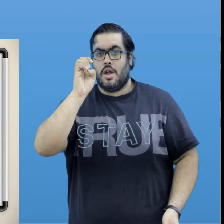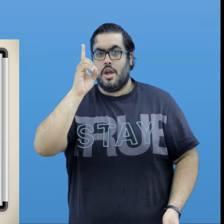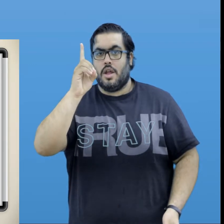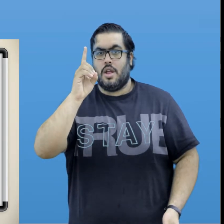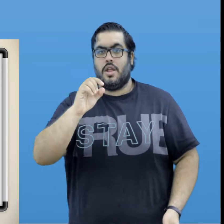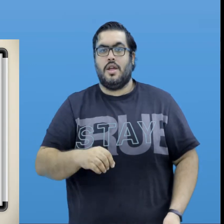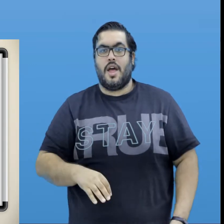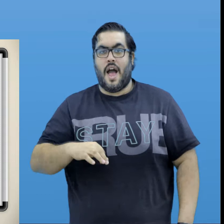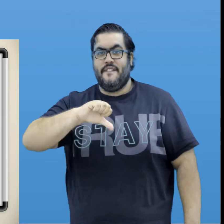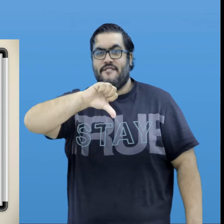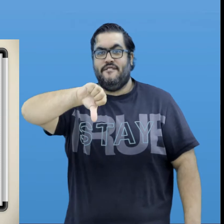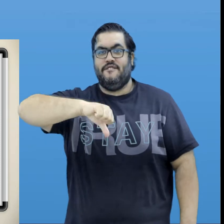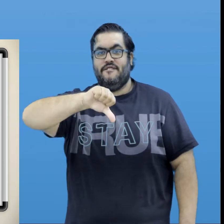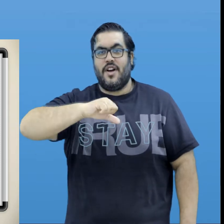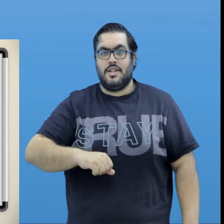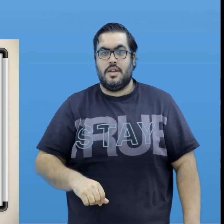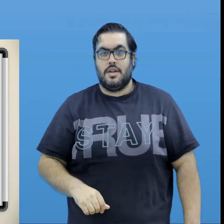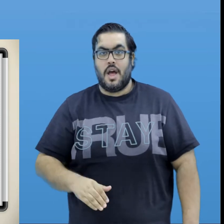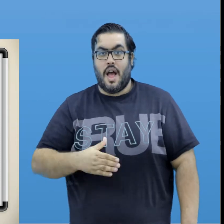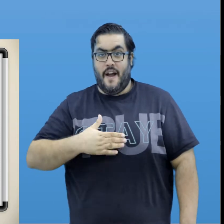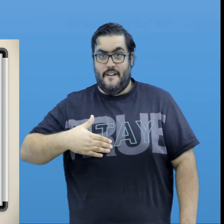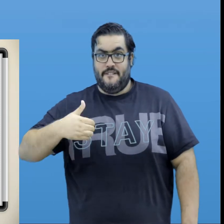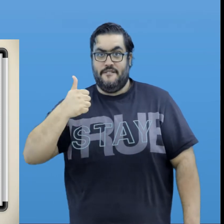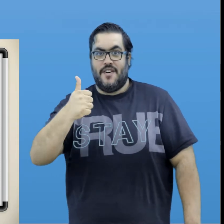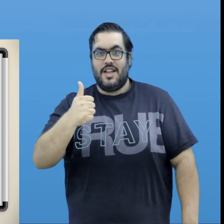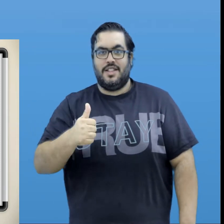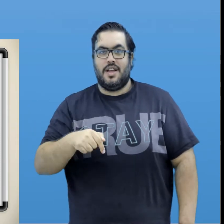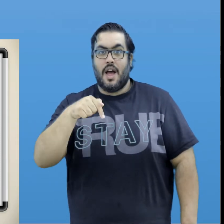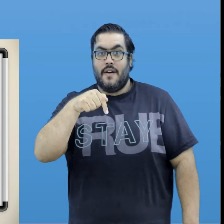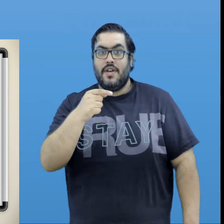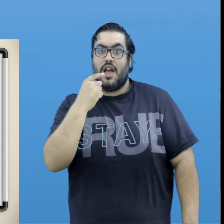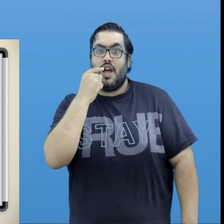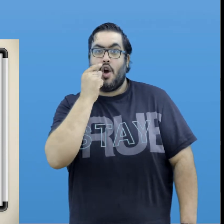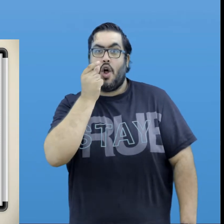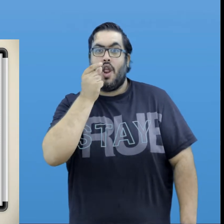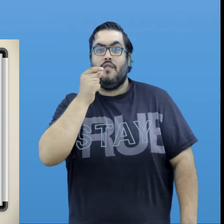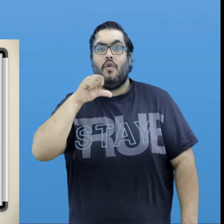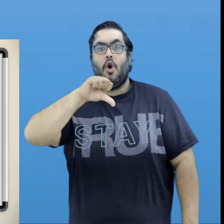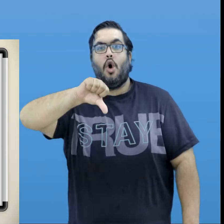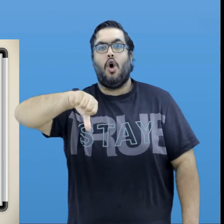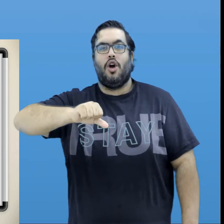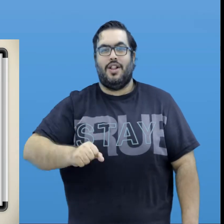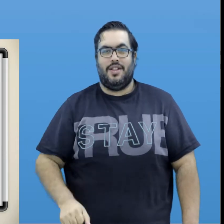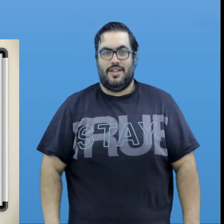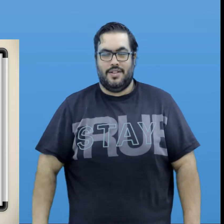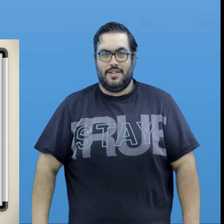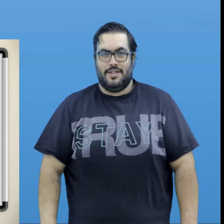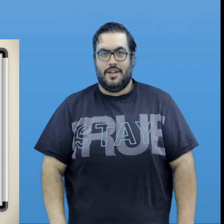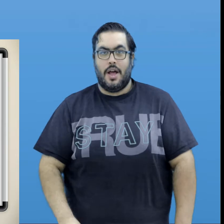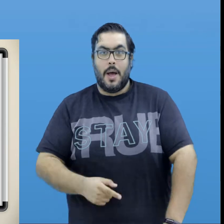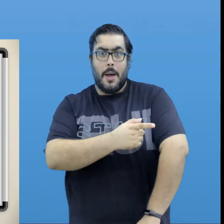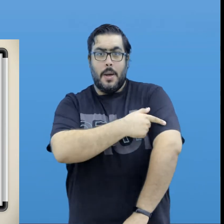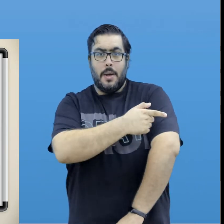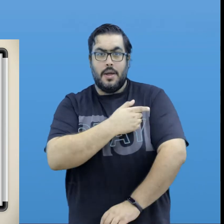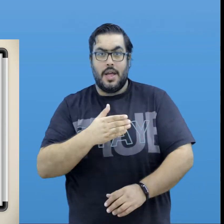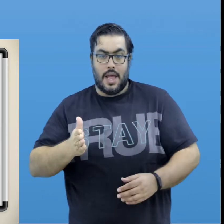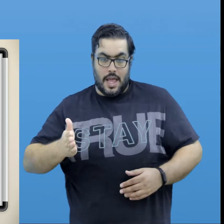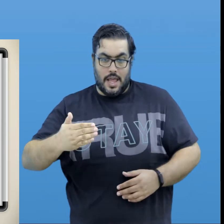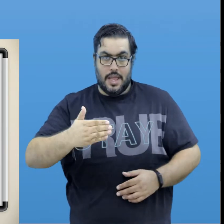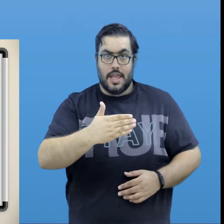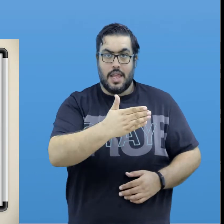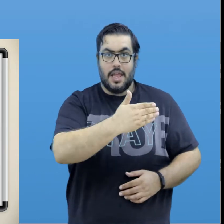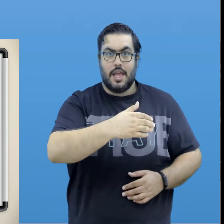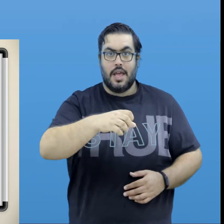main. Main could also mean primary. Another word for it is principal,